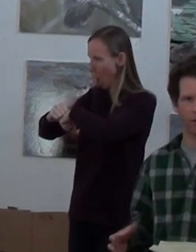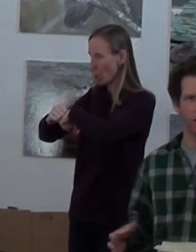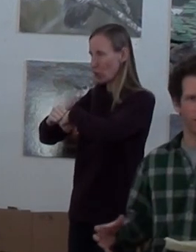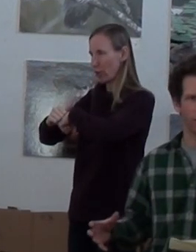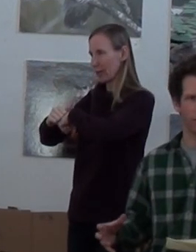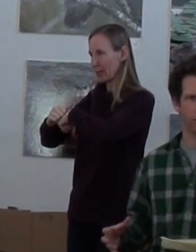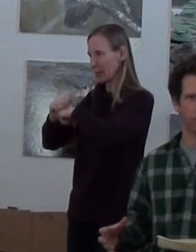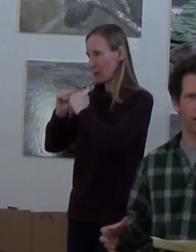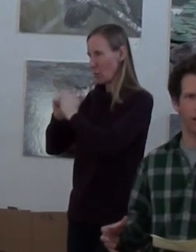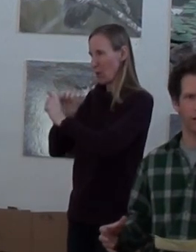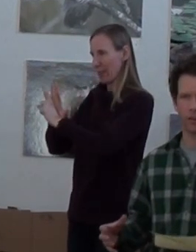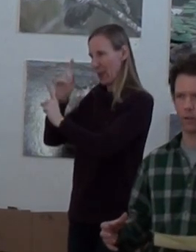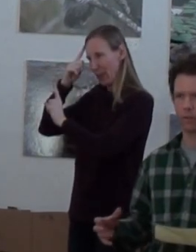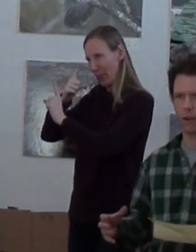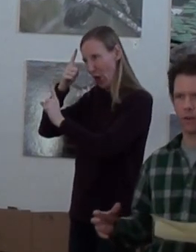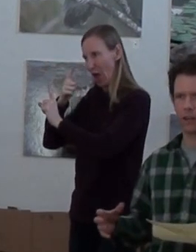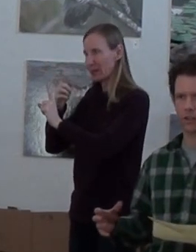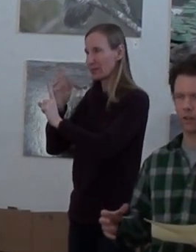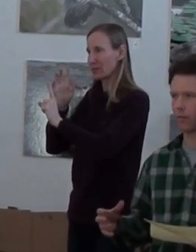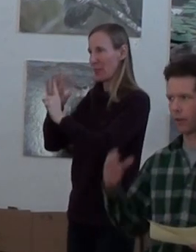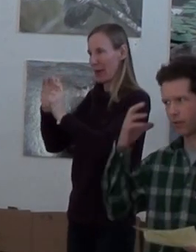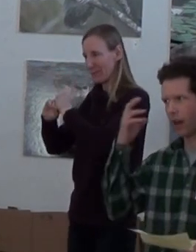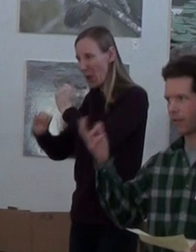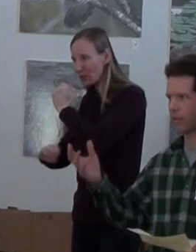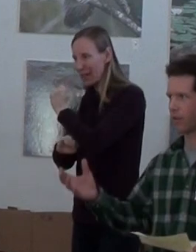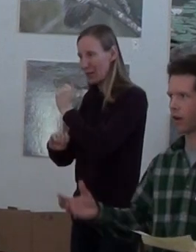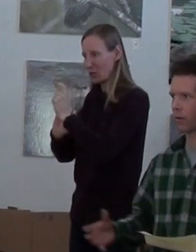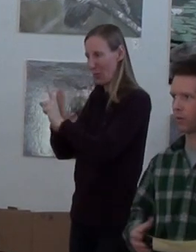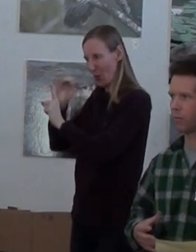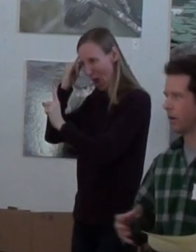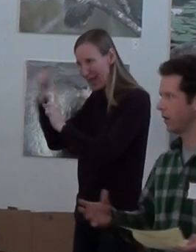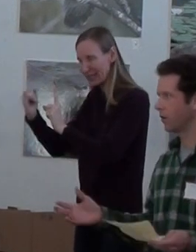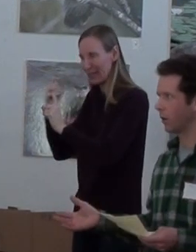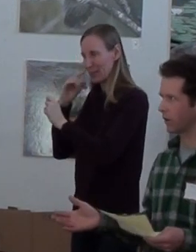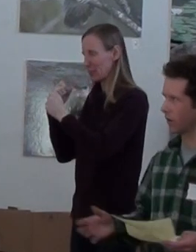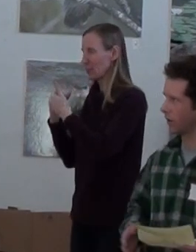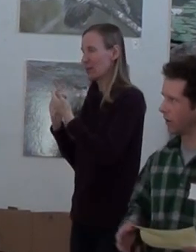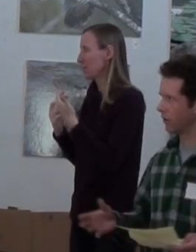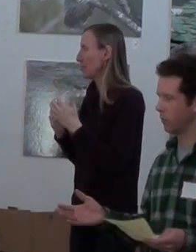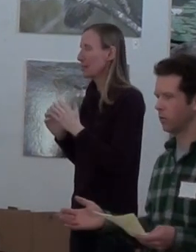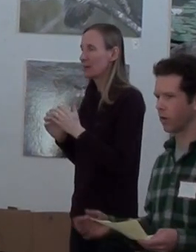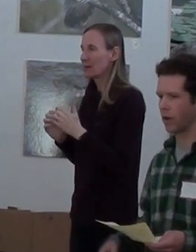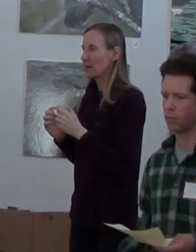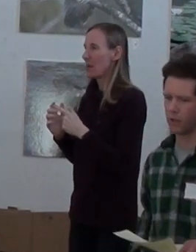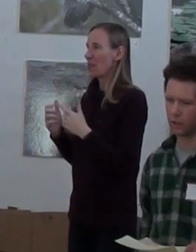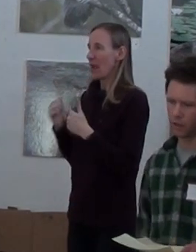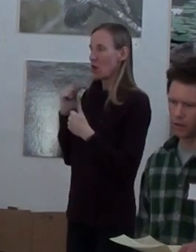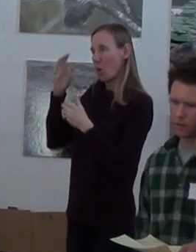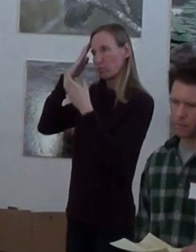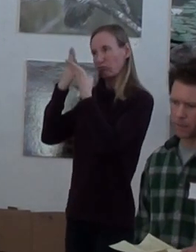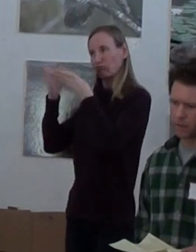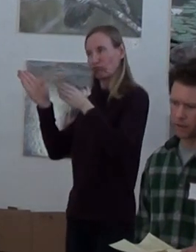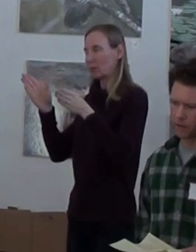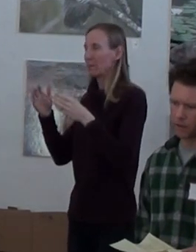around their thought, you know, their foundation of their thoughts, and they're not really quick to move around. But